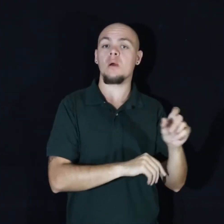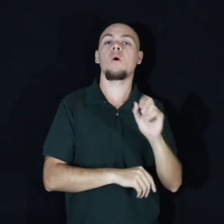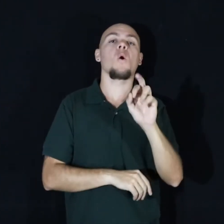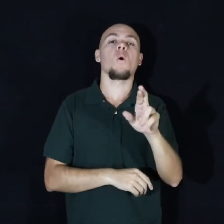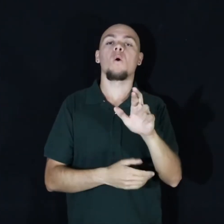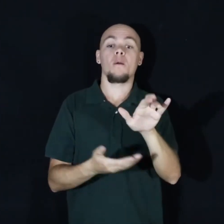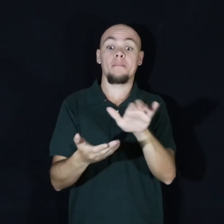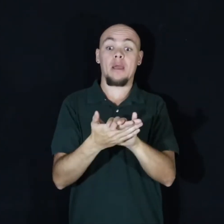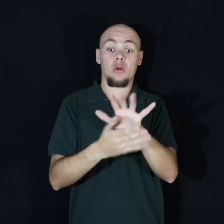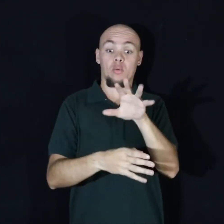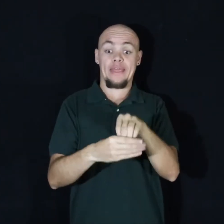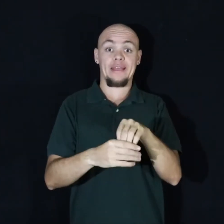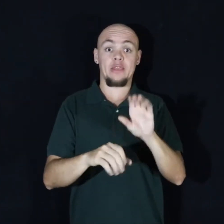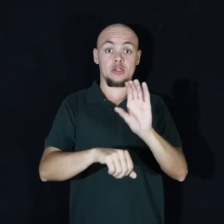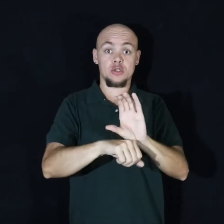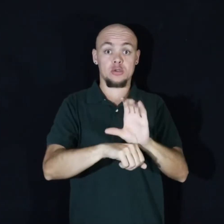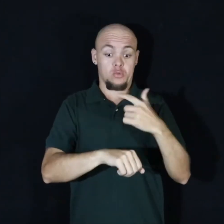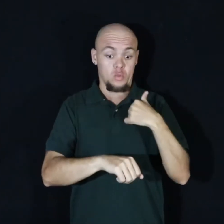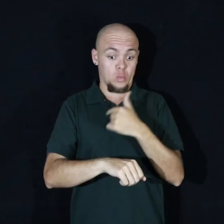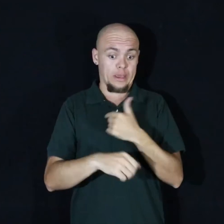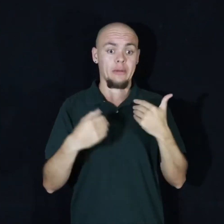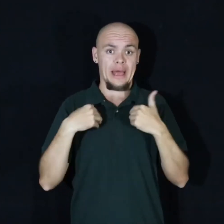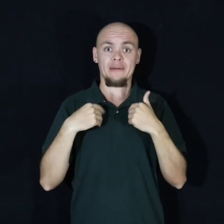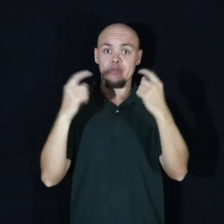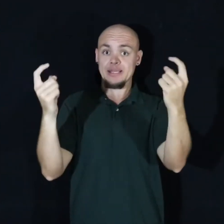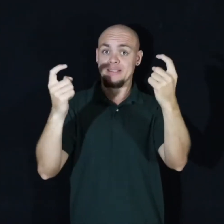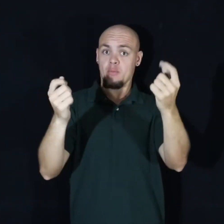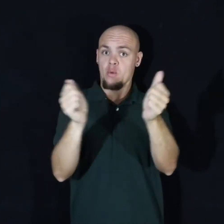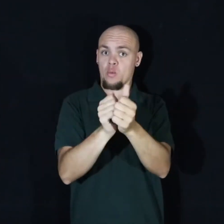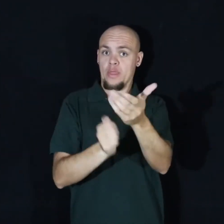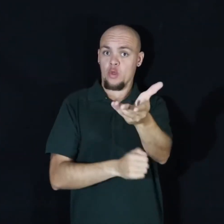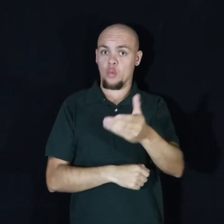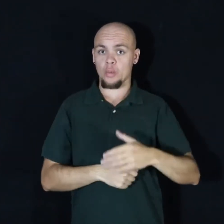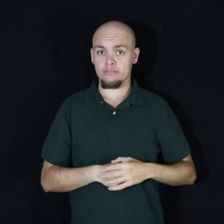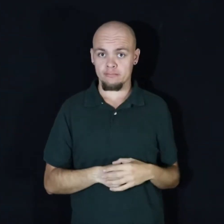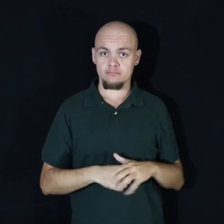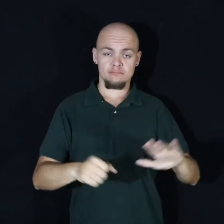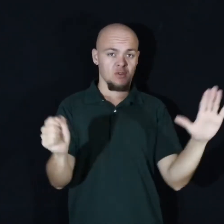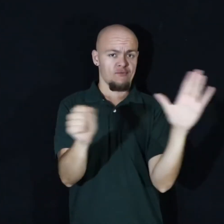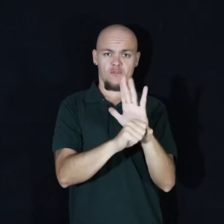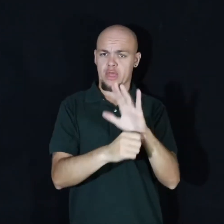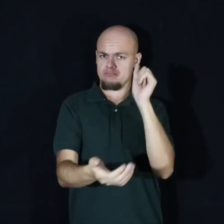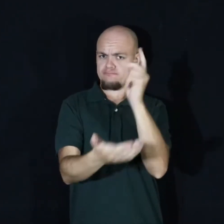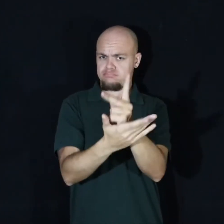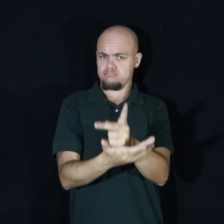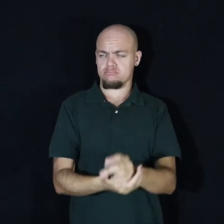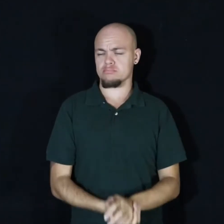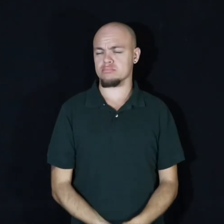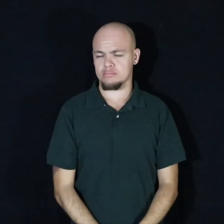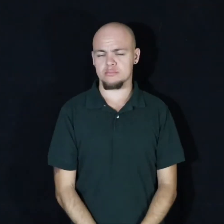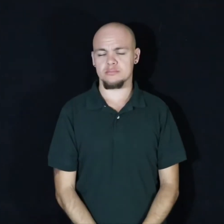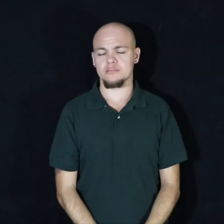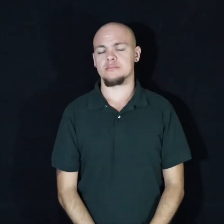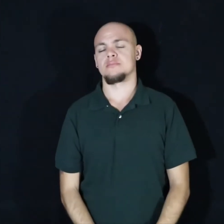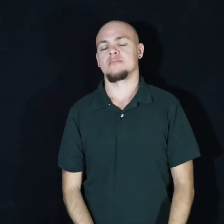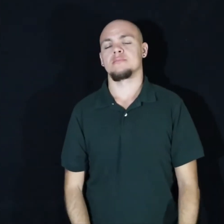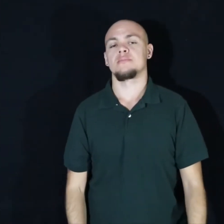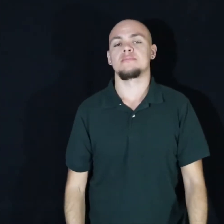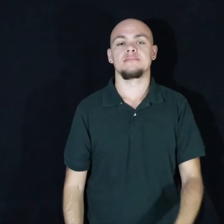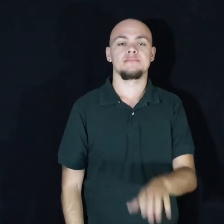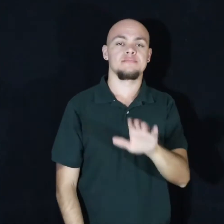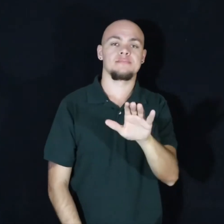courthouse or you want to get married within our church, we will perform the ceremony for you. We fully